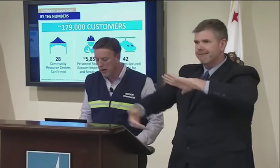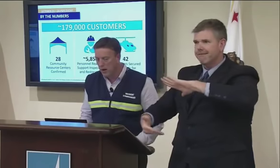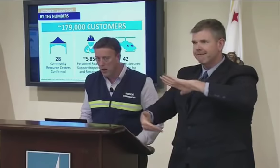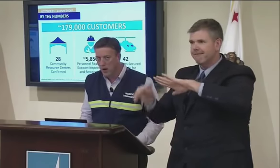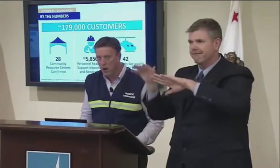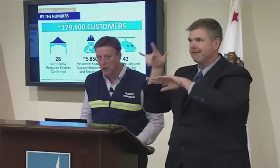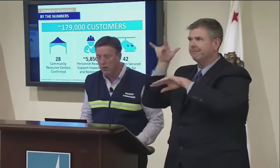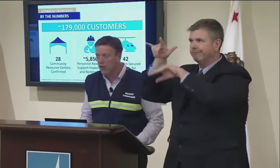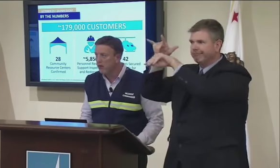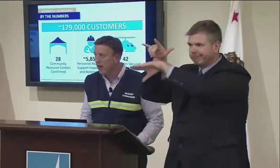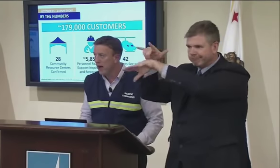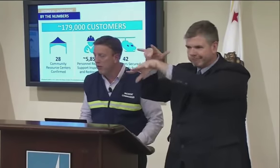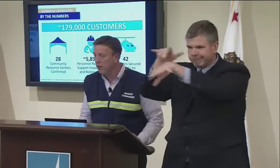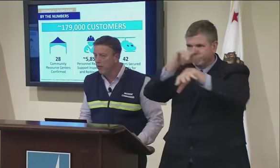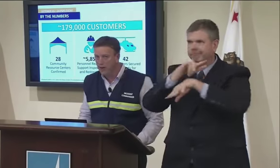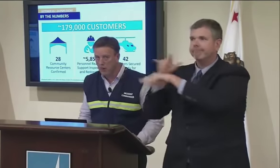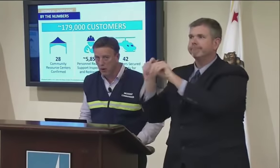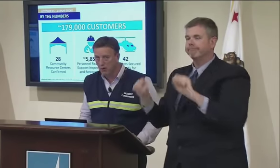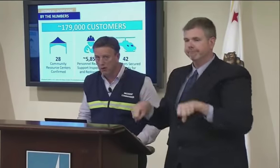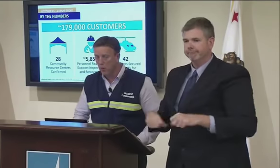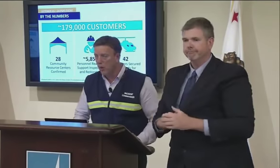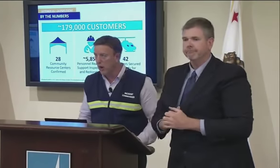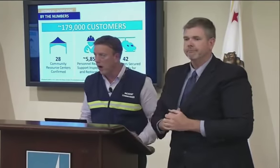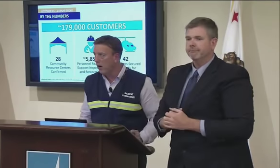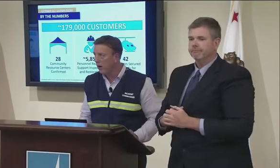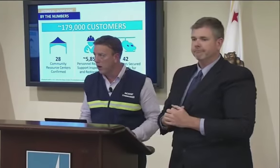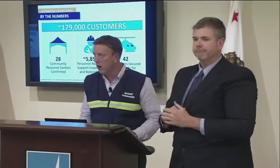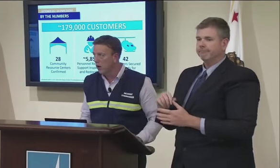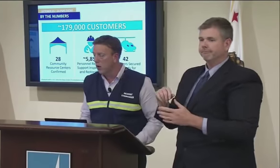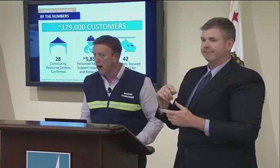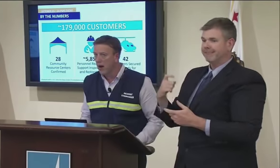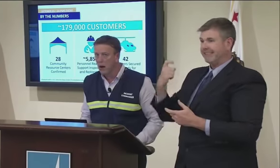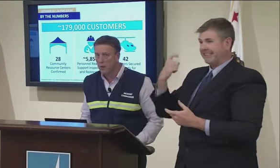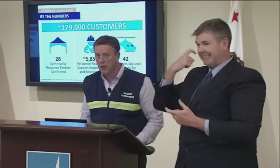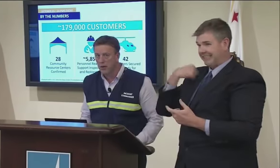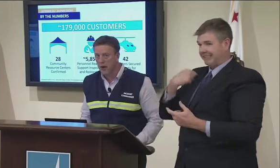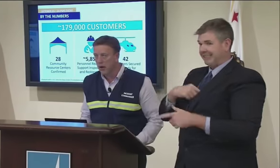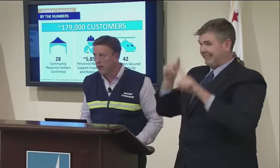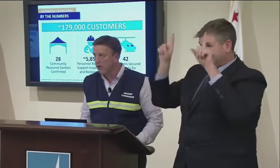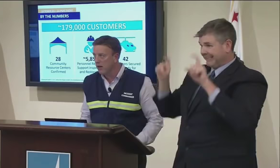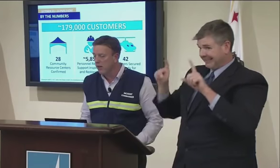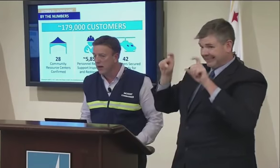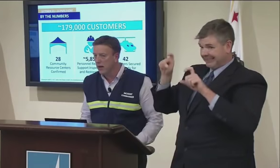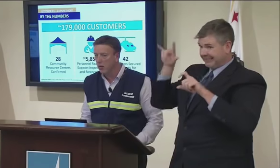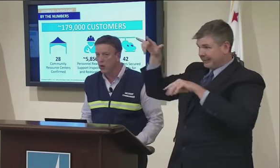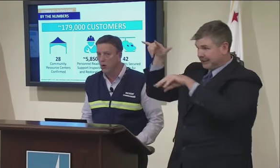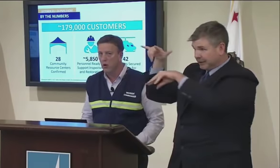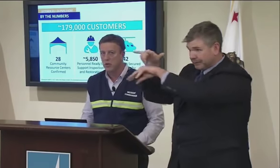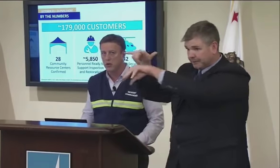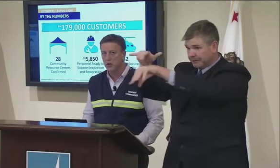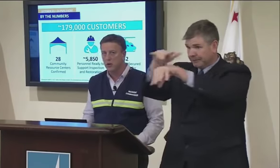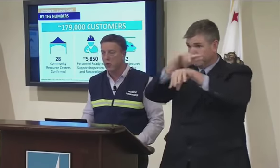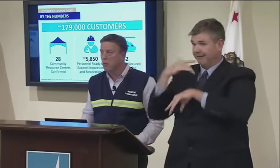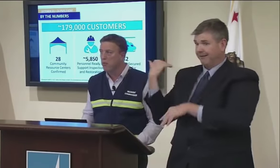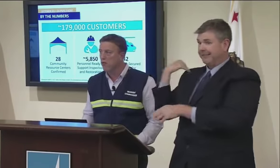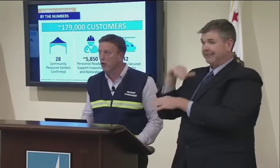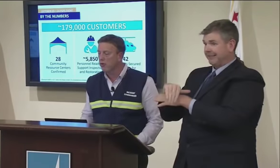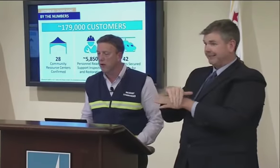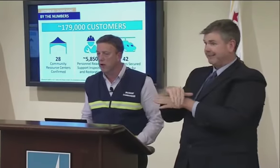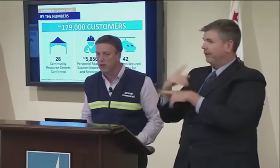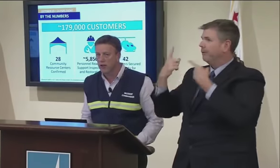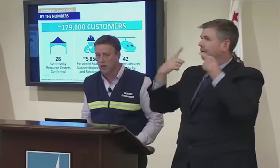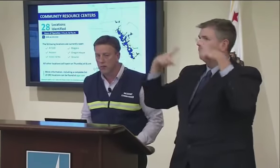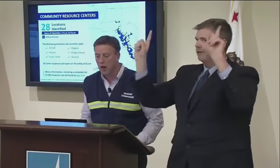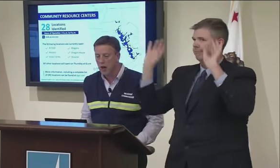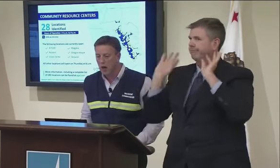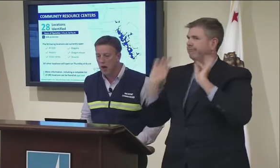and the results of that were favorable. So we are going back up in the air this evening, and we're going to be doing more patrols